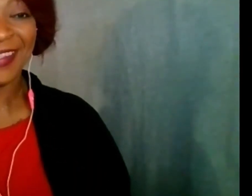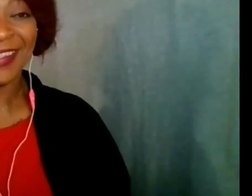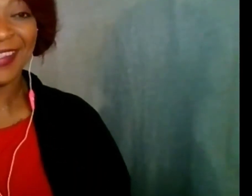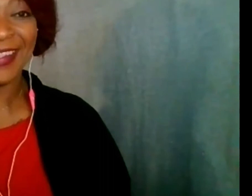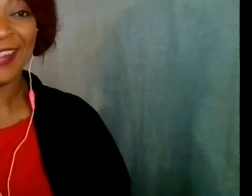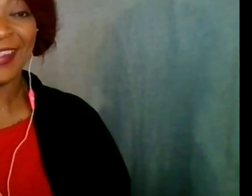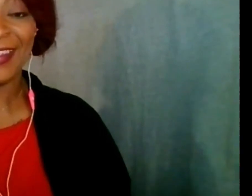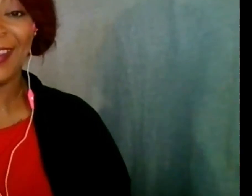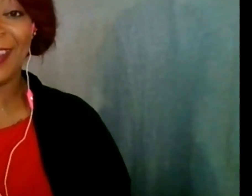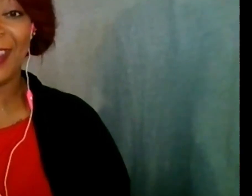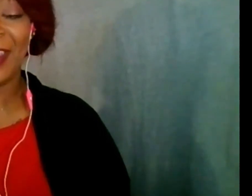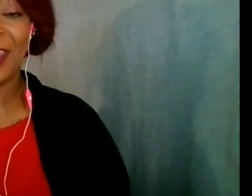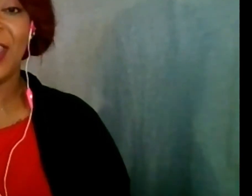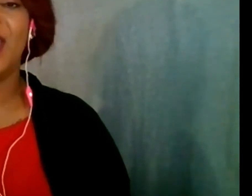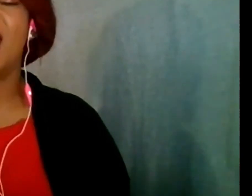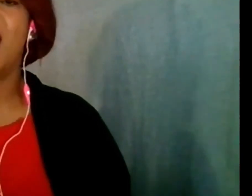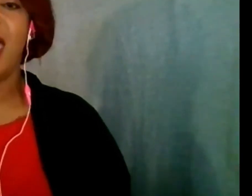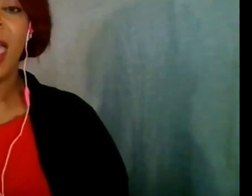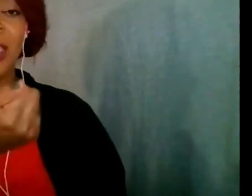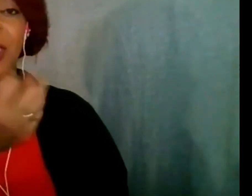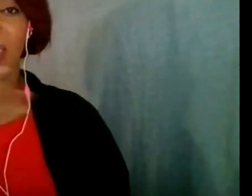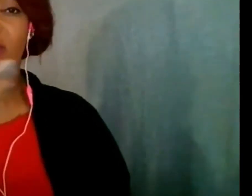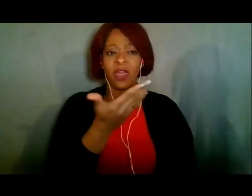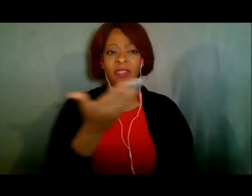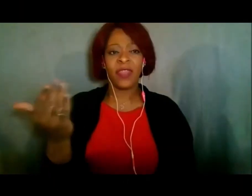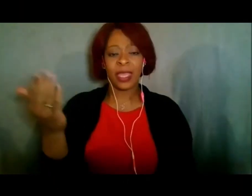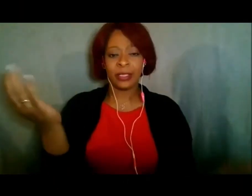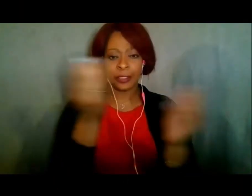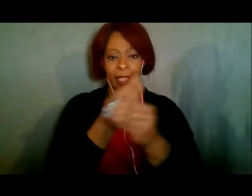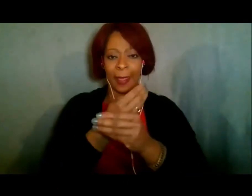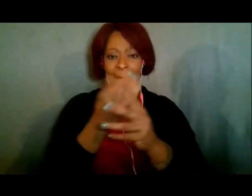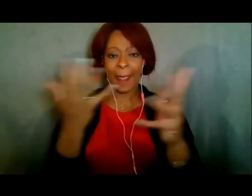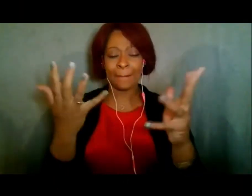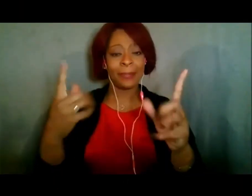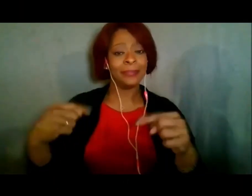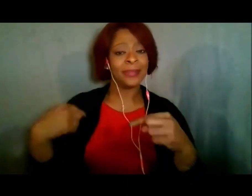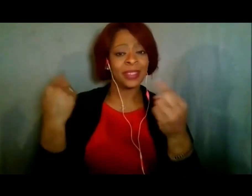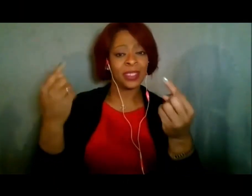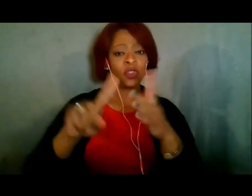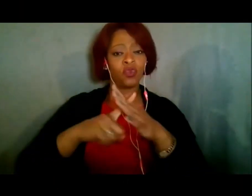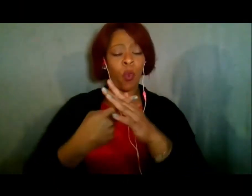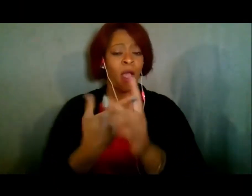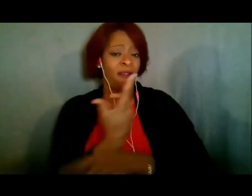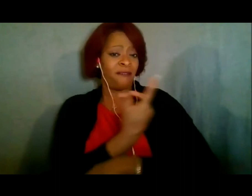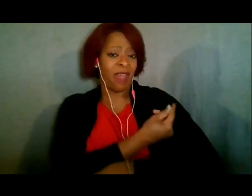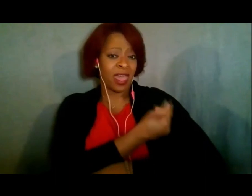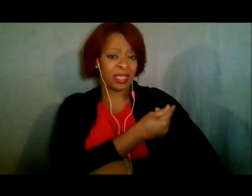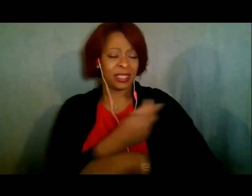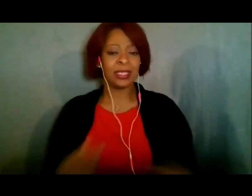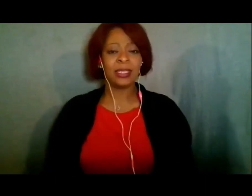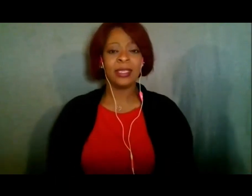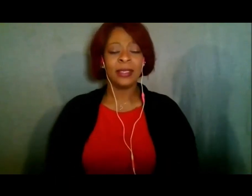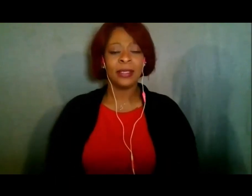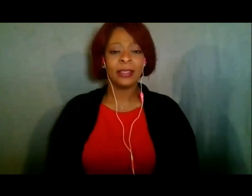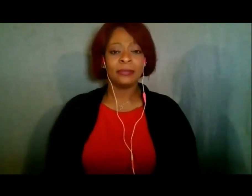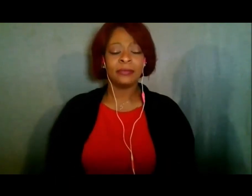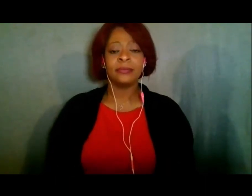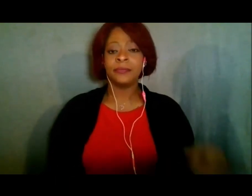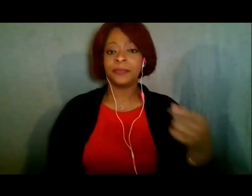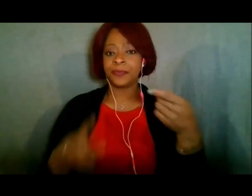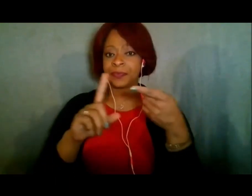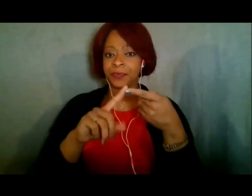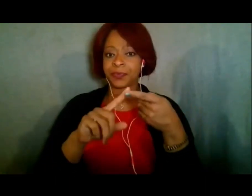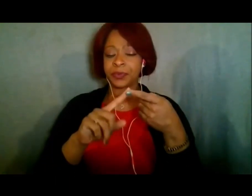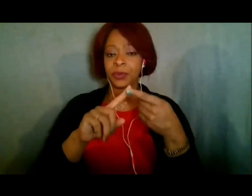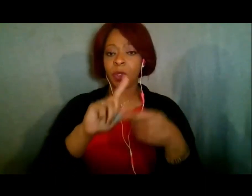Okay. So there's several things that have come out since we started the vaccine. The first one was